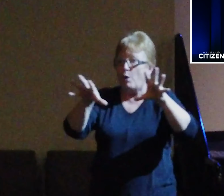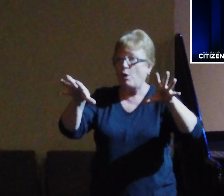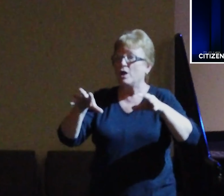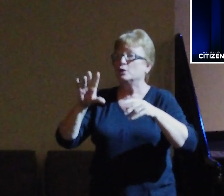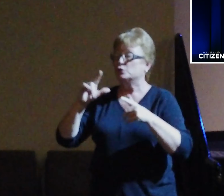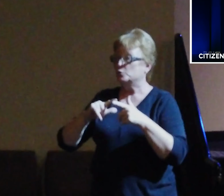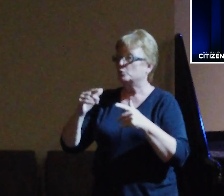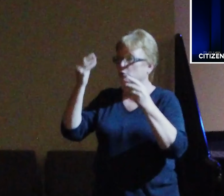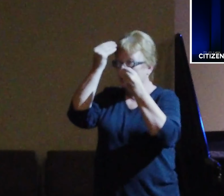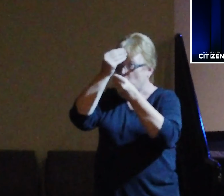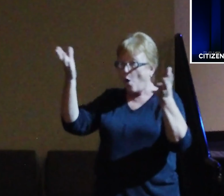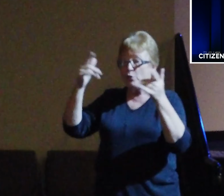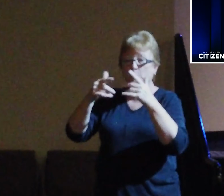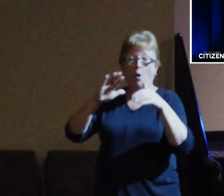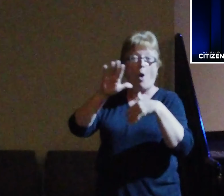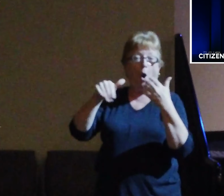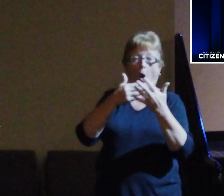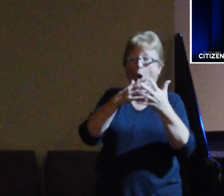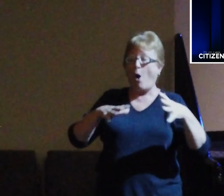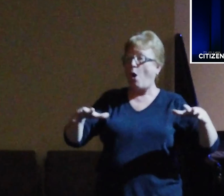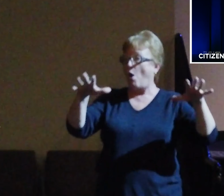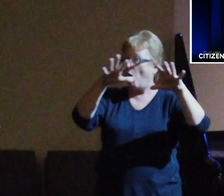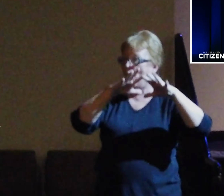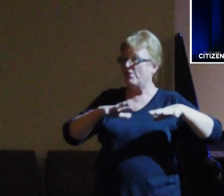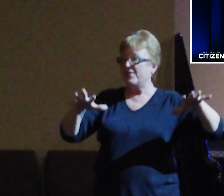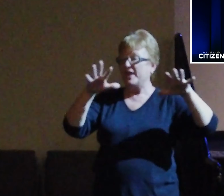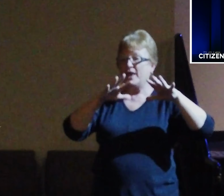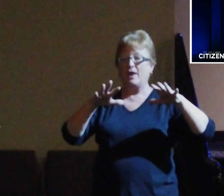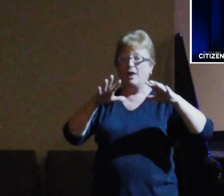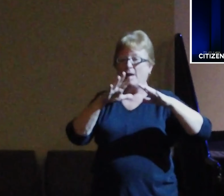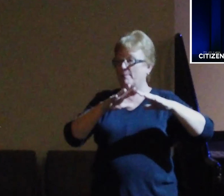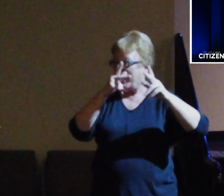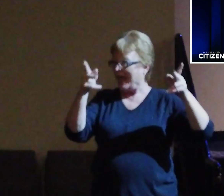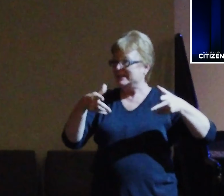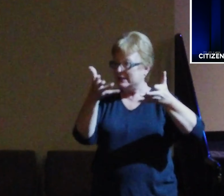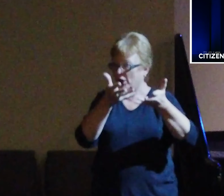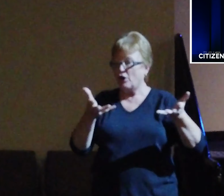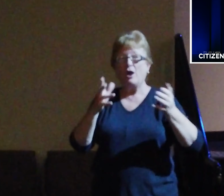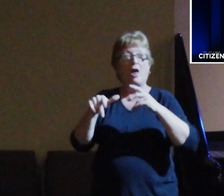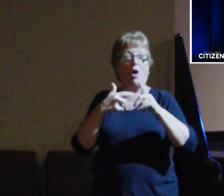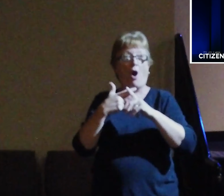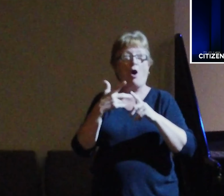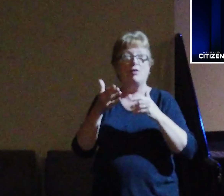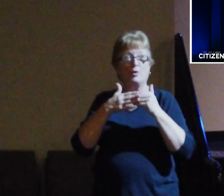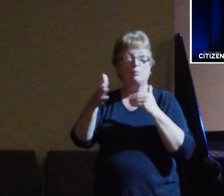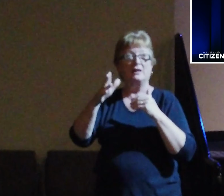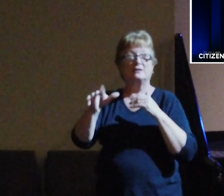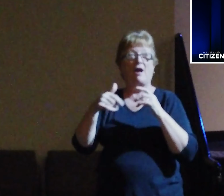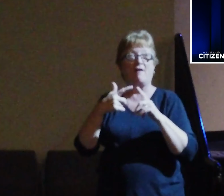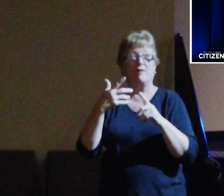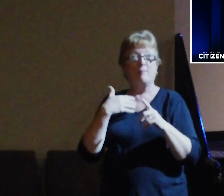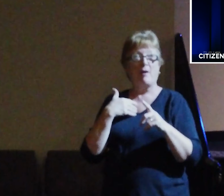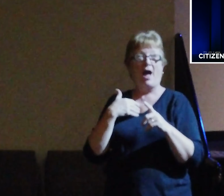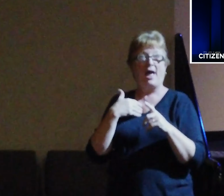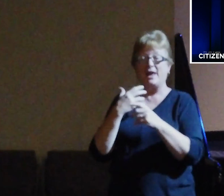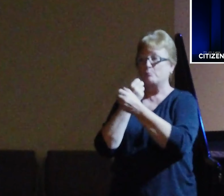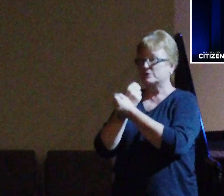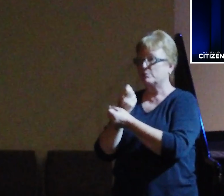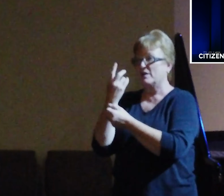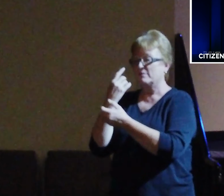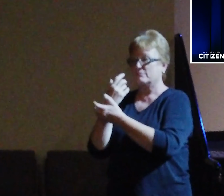become known throughout the whole imperial guard and to all the rest that my imprisonment is for Christ. And